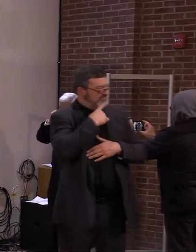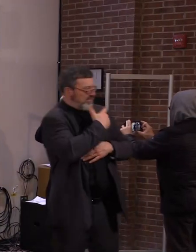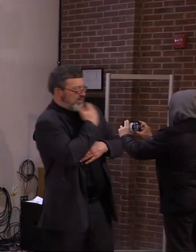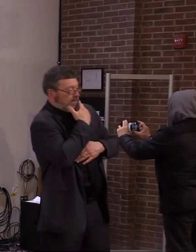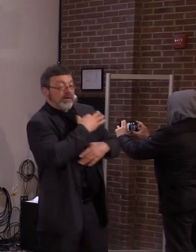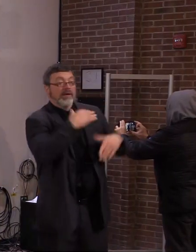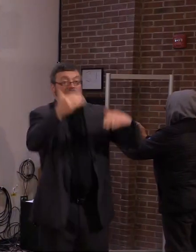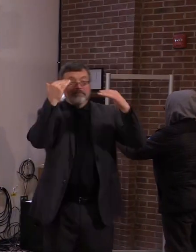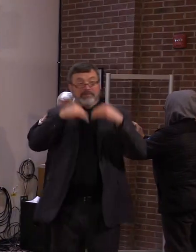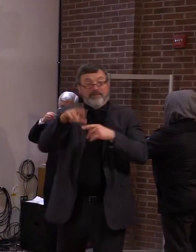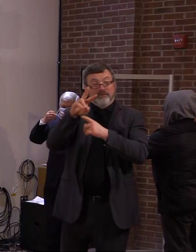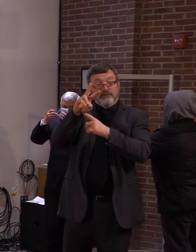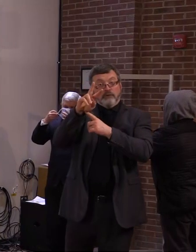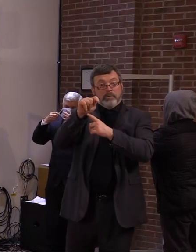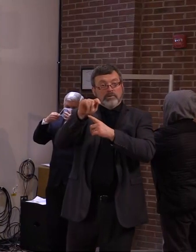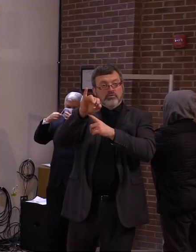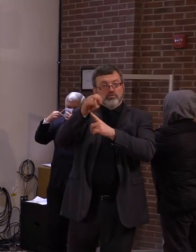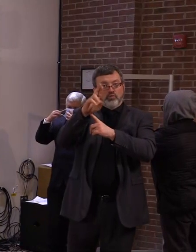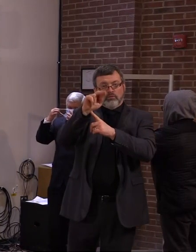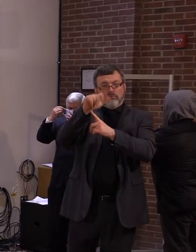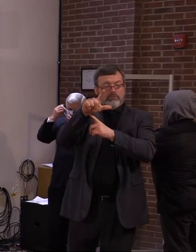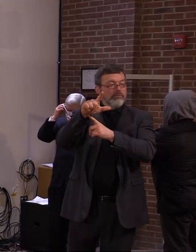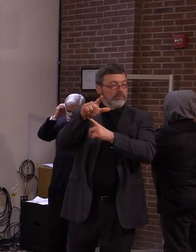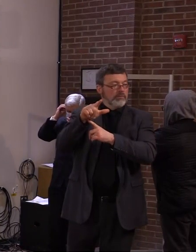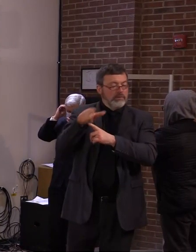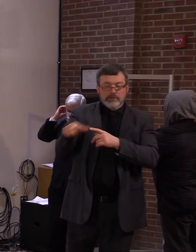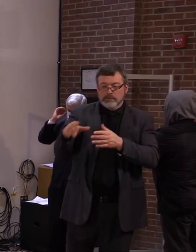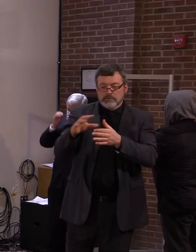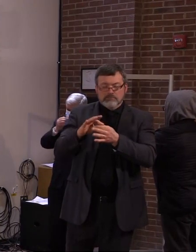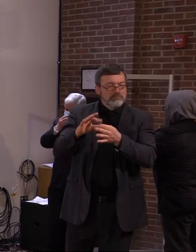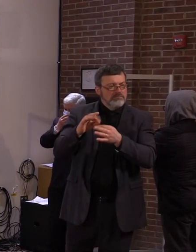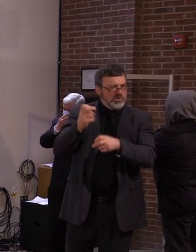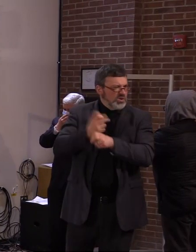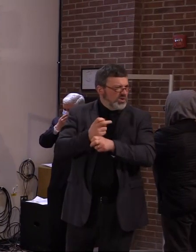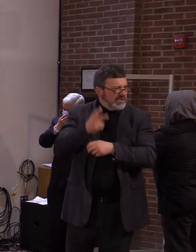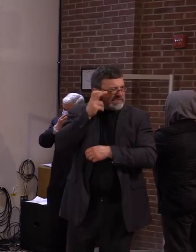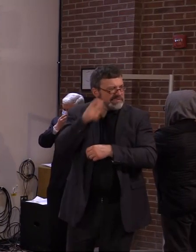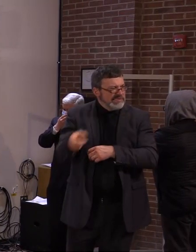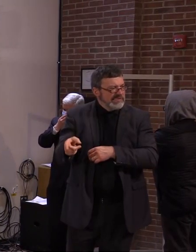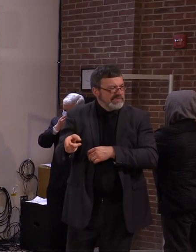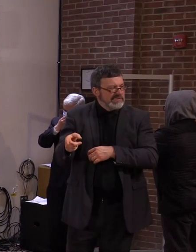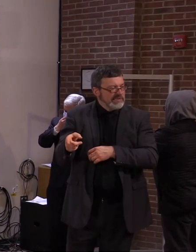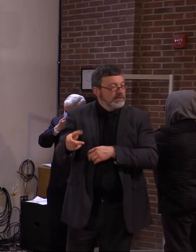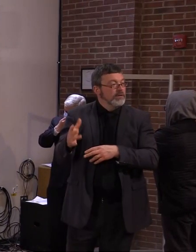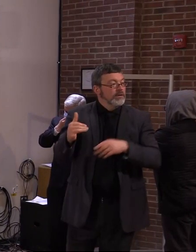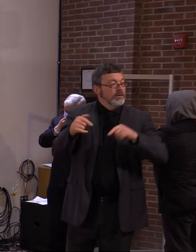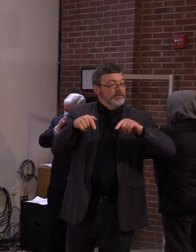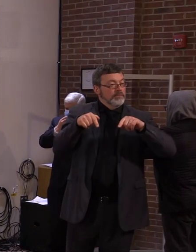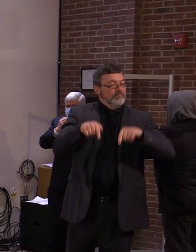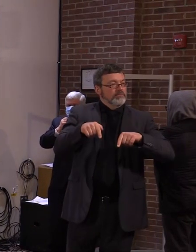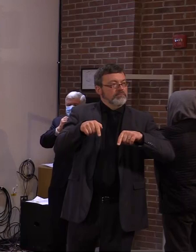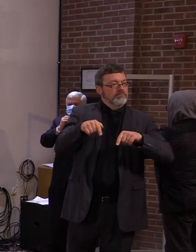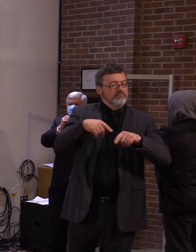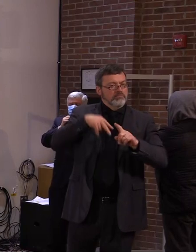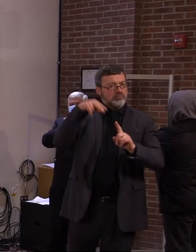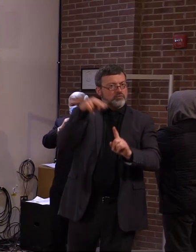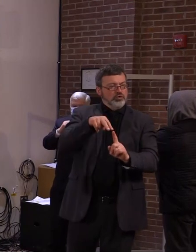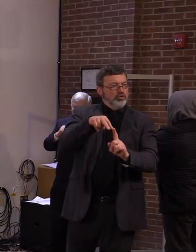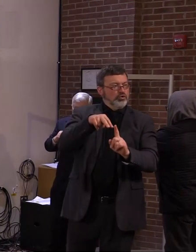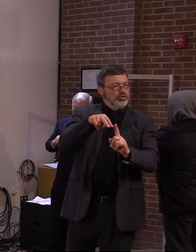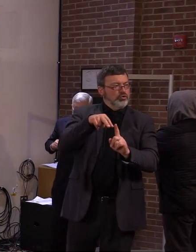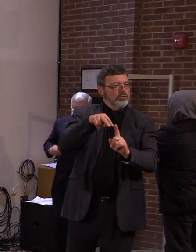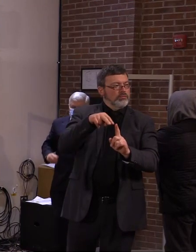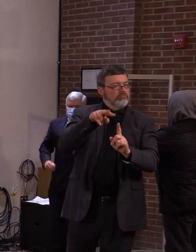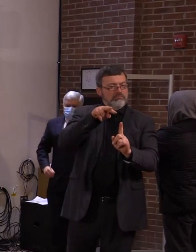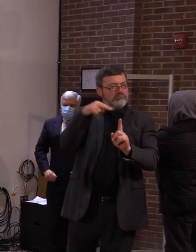Thank you. Just a couple of questions. It's from a systemic point, it's difficult to get a handle on what's